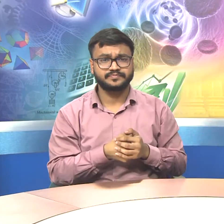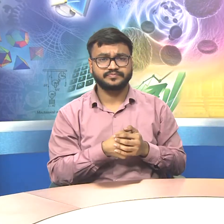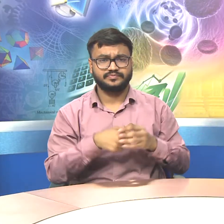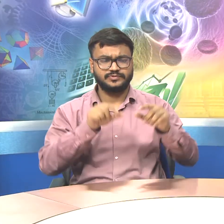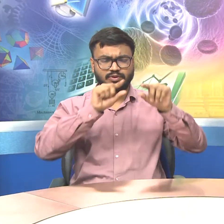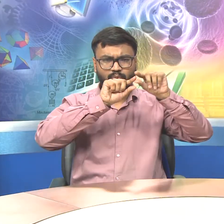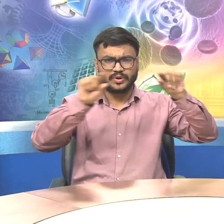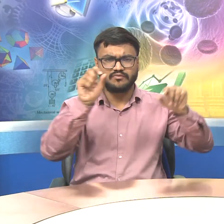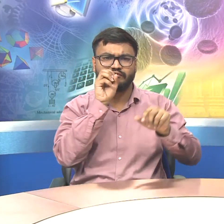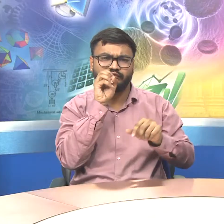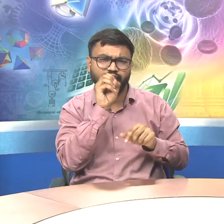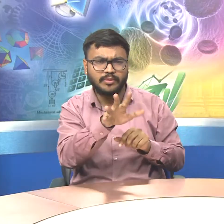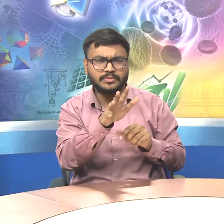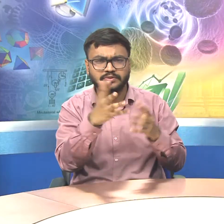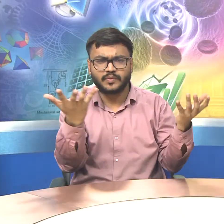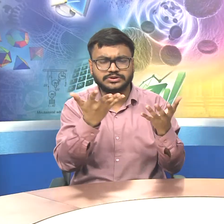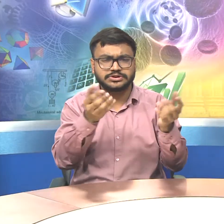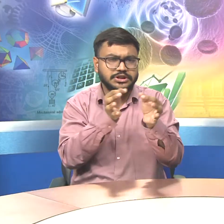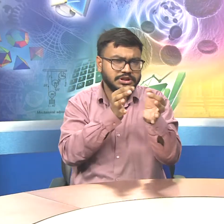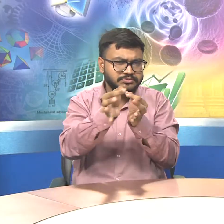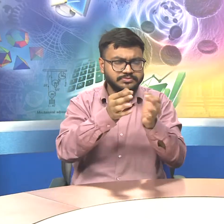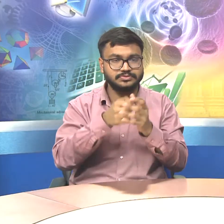First is simple sentence.